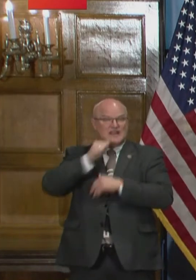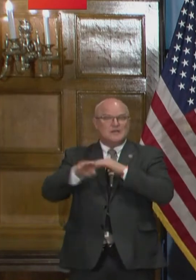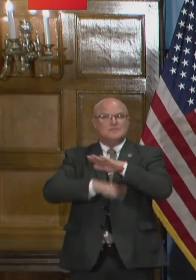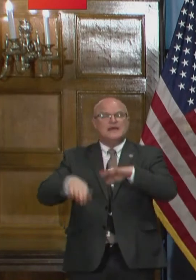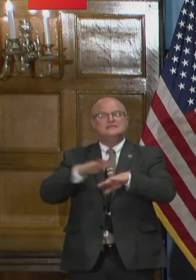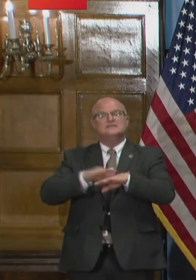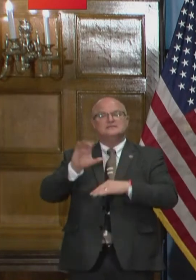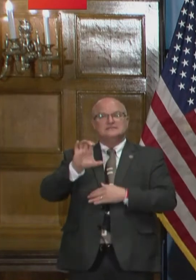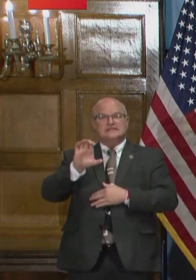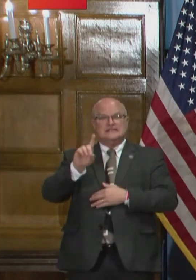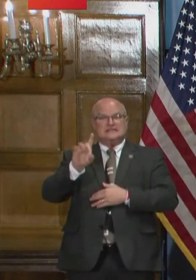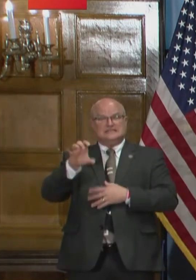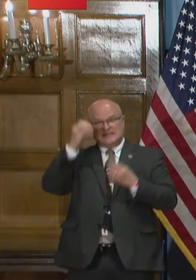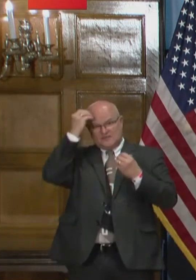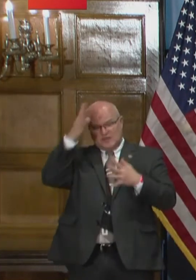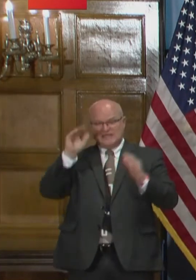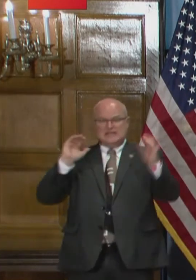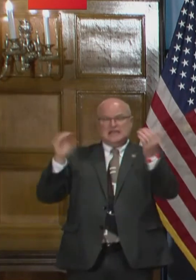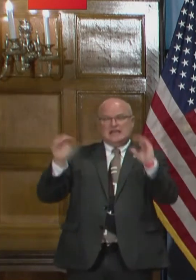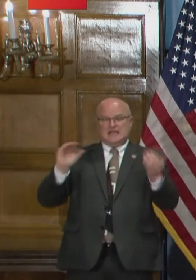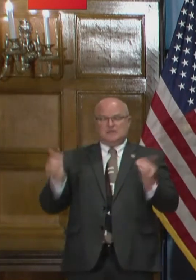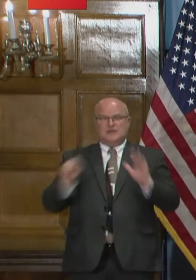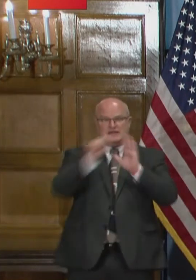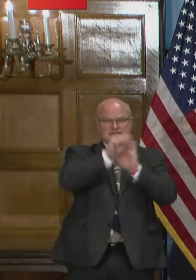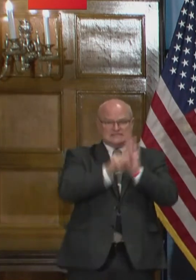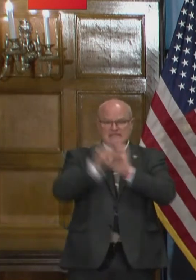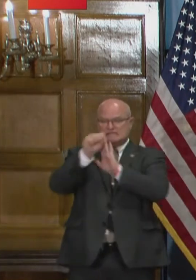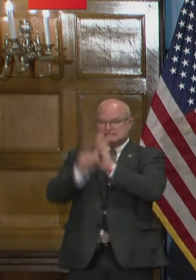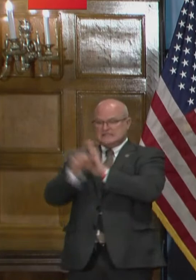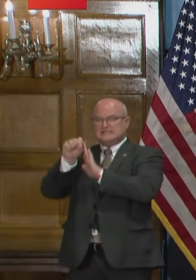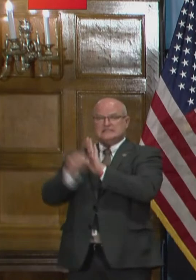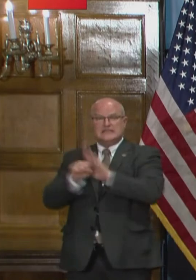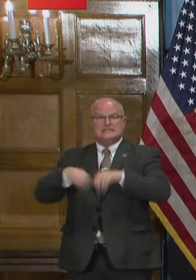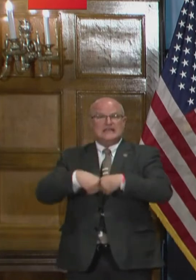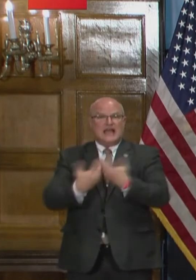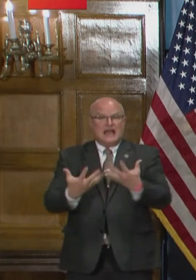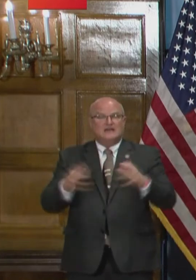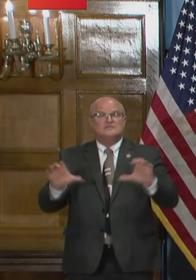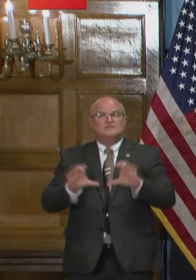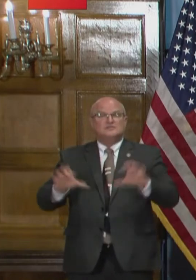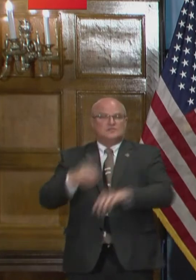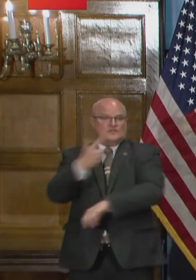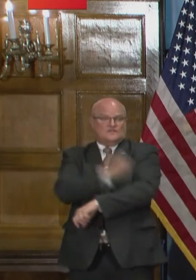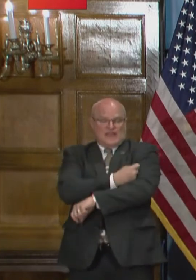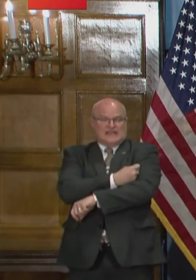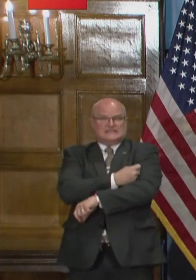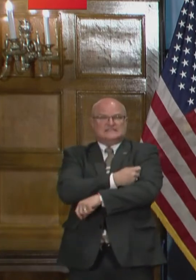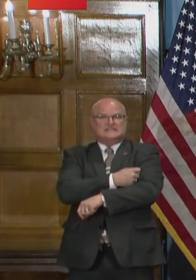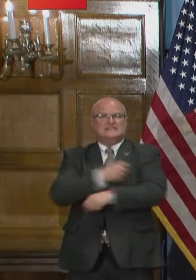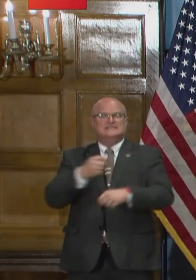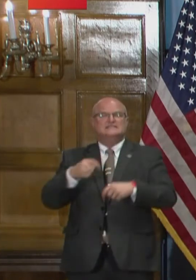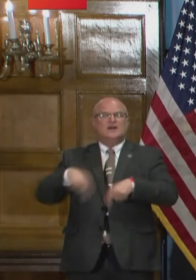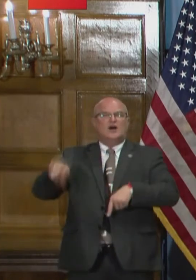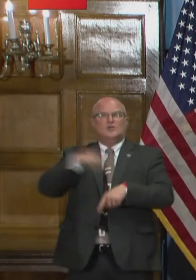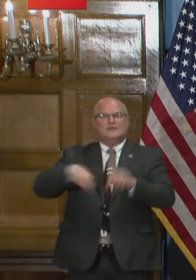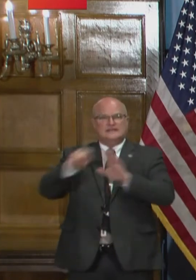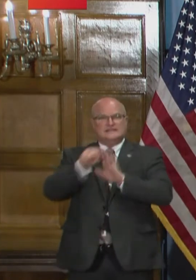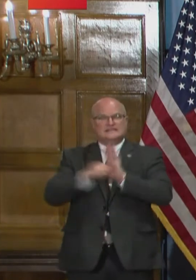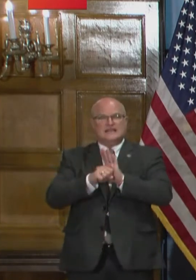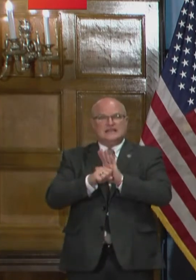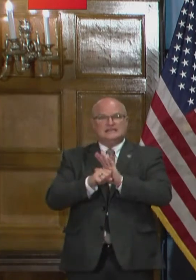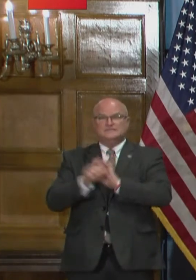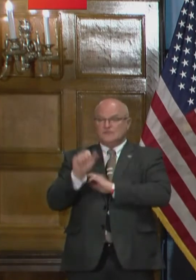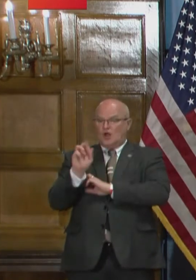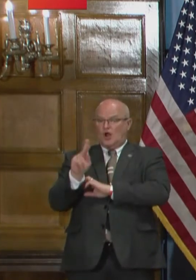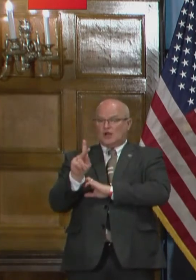CDC information. They compare the states as to how they're doing on vaccine distribution. Of the 50 states, Arkansas